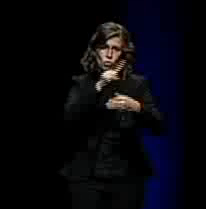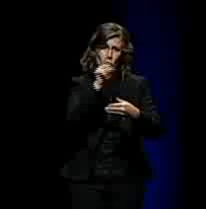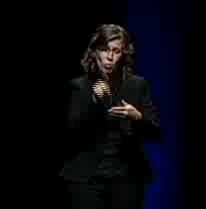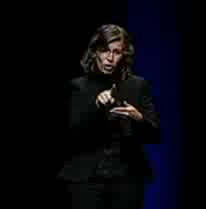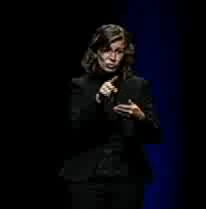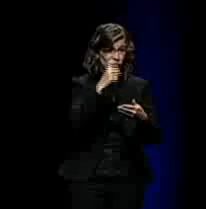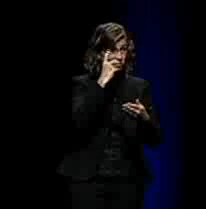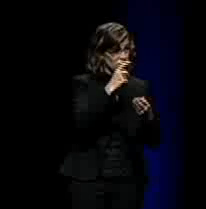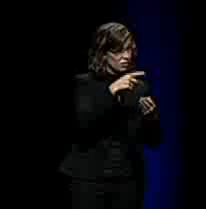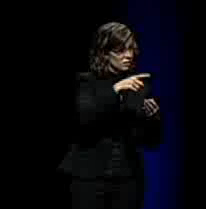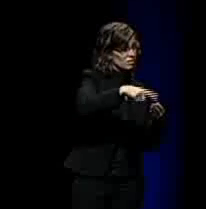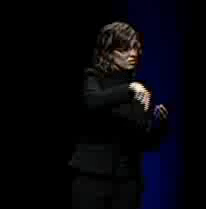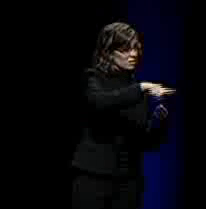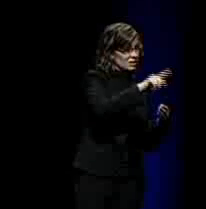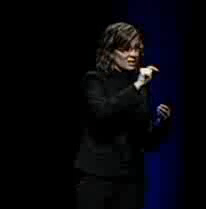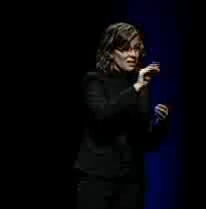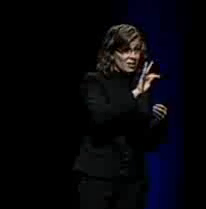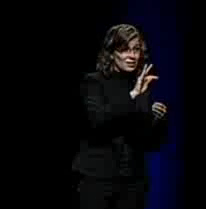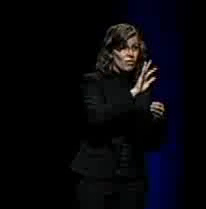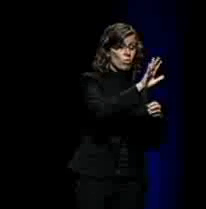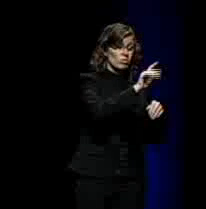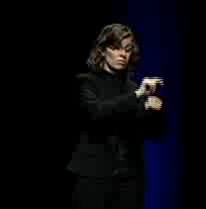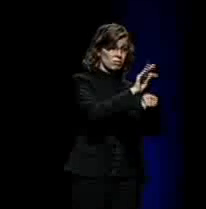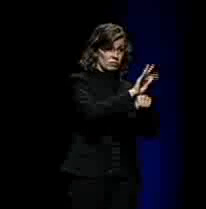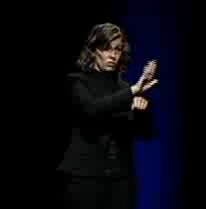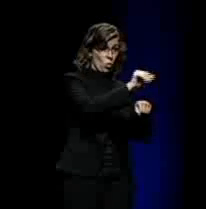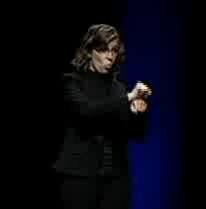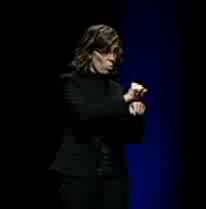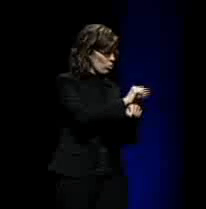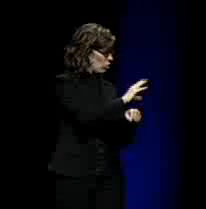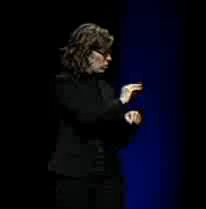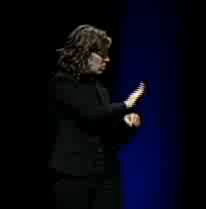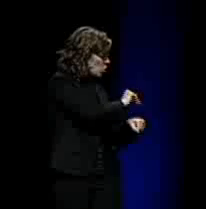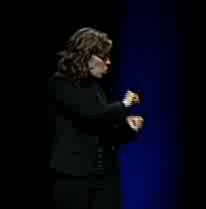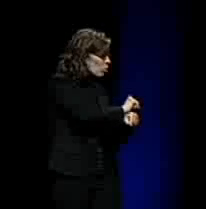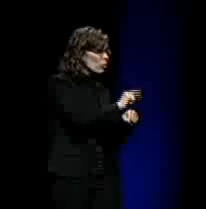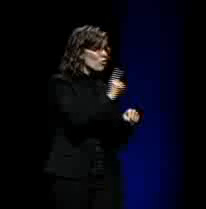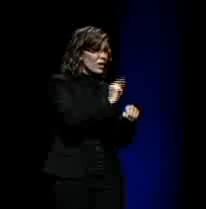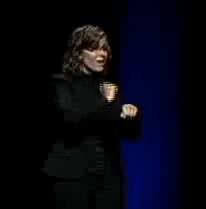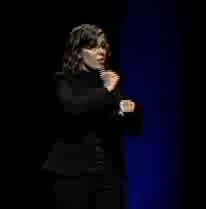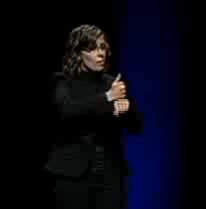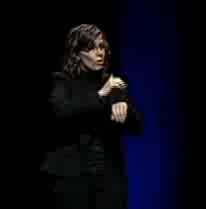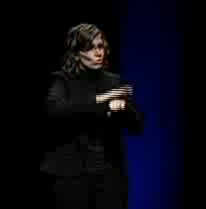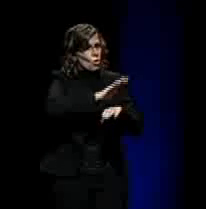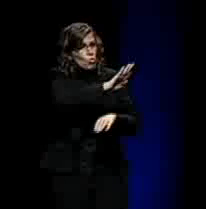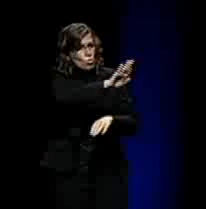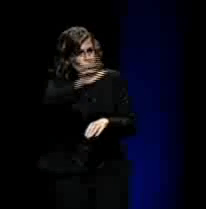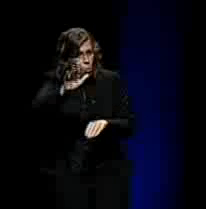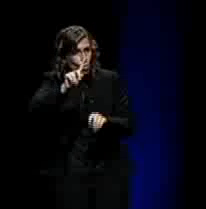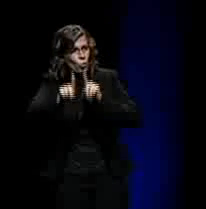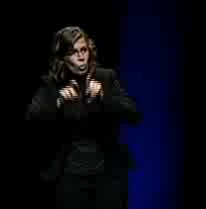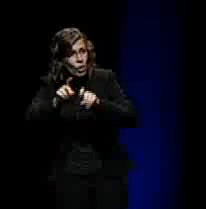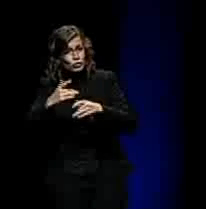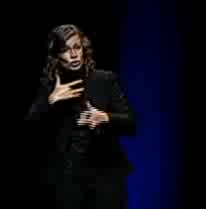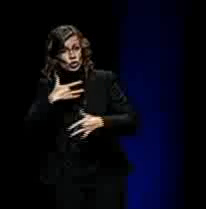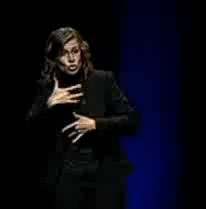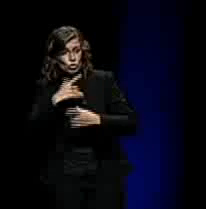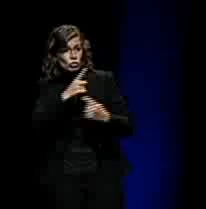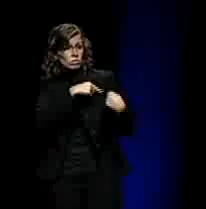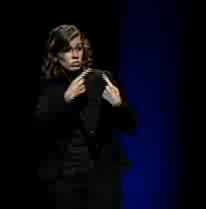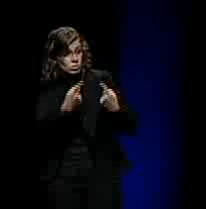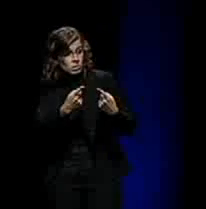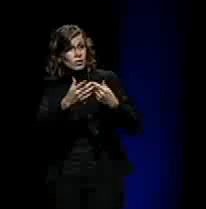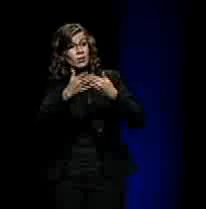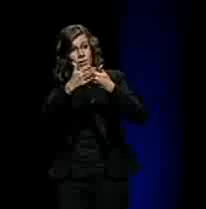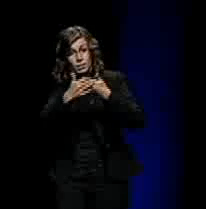did with this task force is based on your concerns and questions. The further work that we do is based